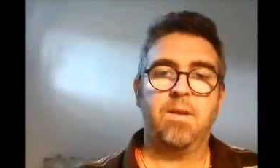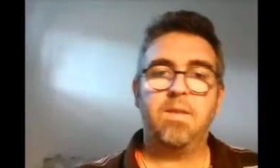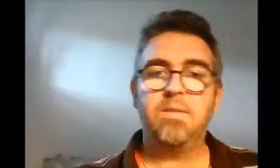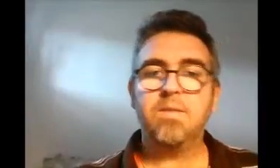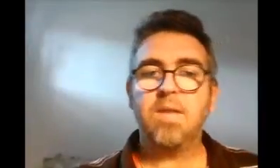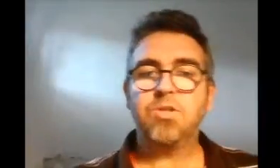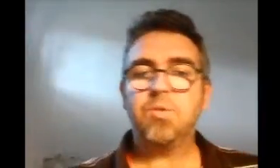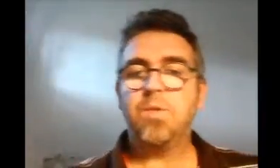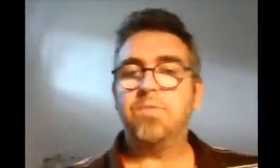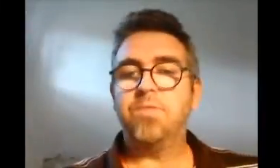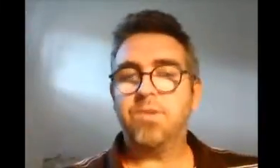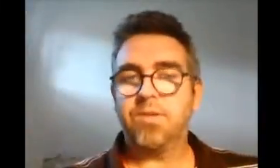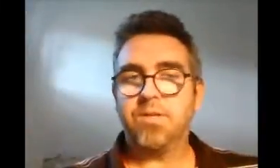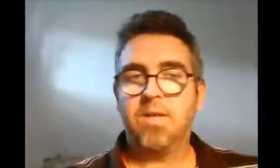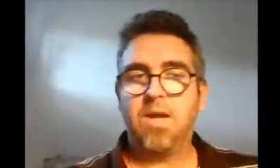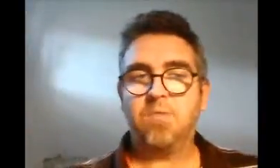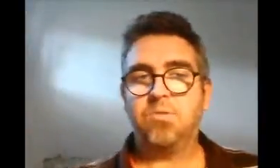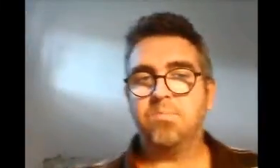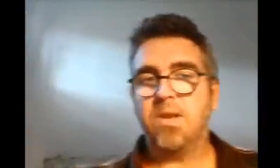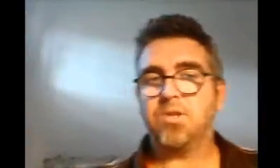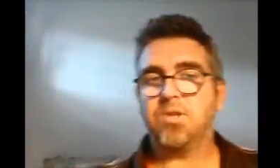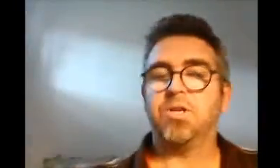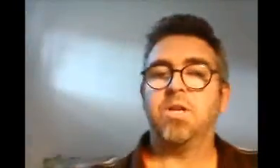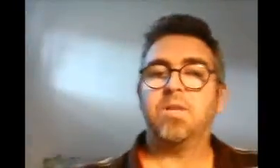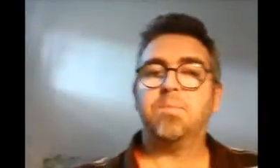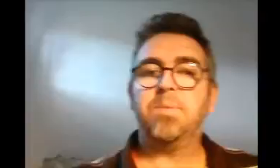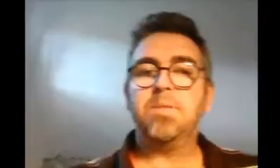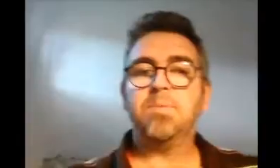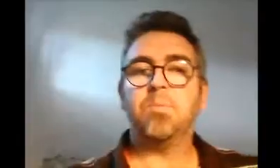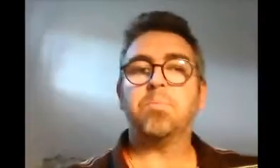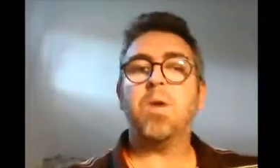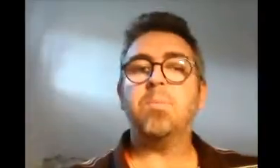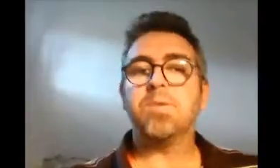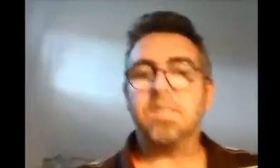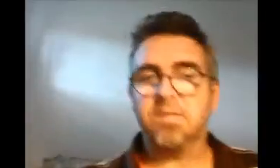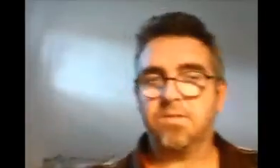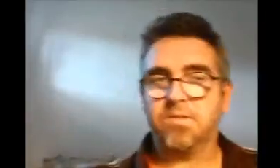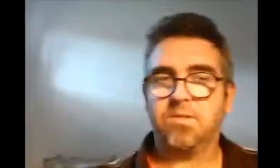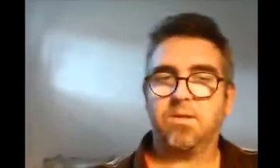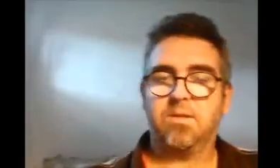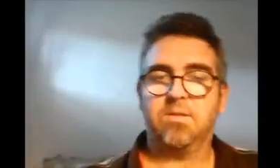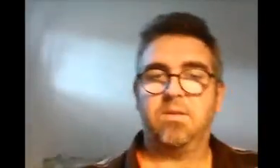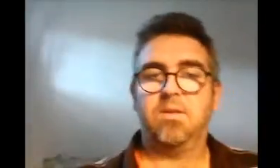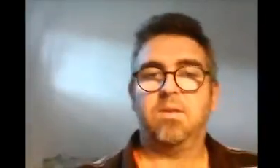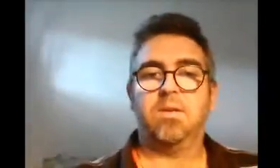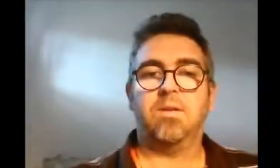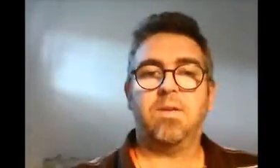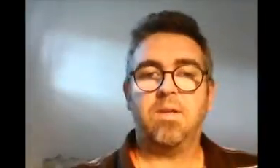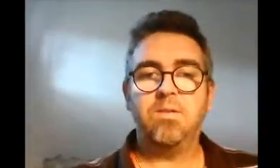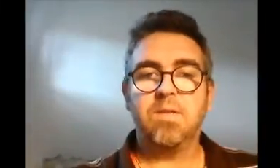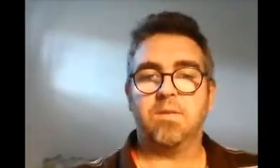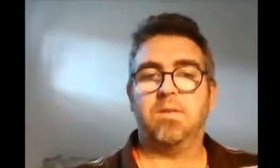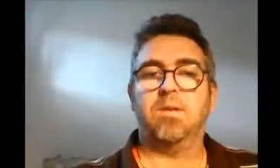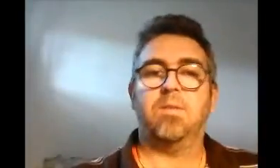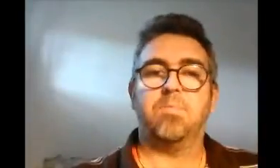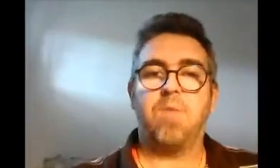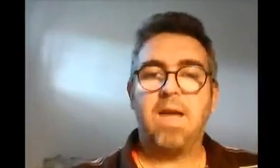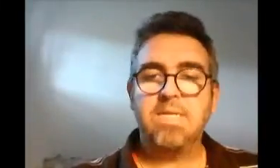In this lecture, we have learned how to measure the principal properties of a star, including